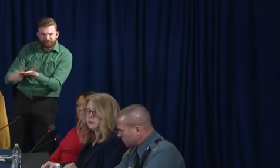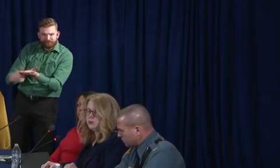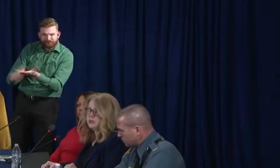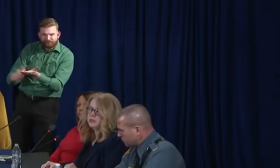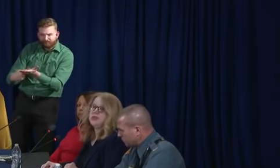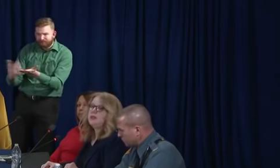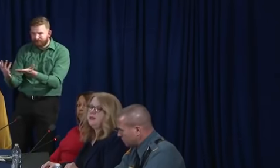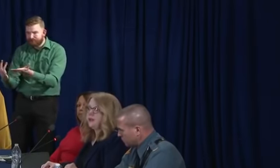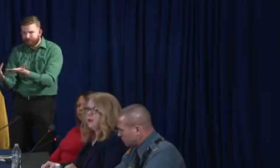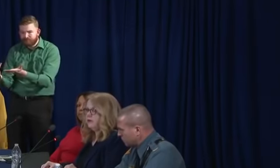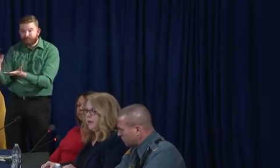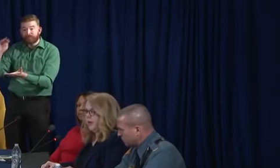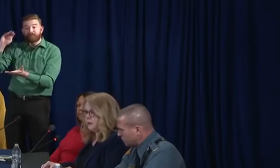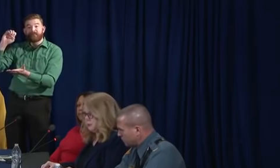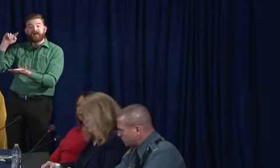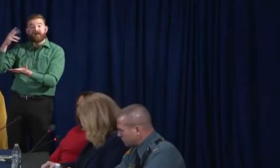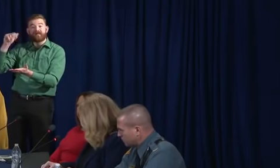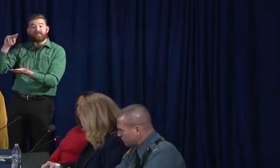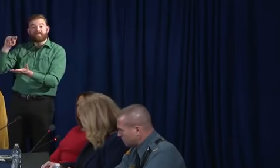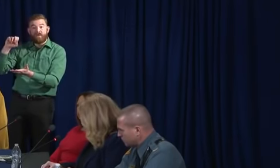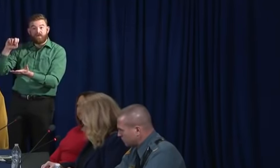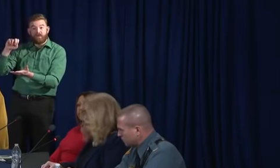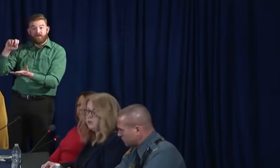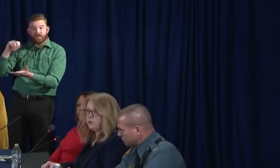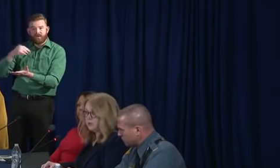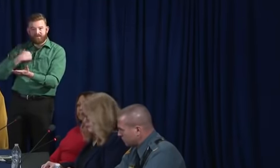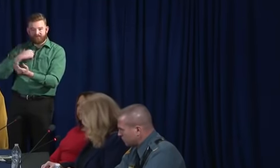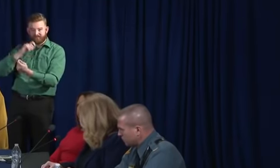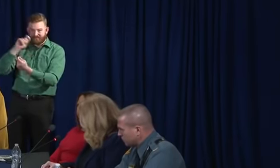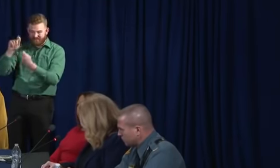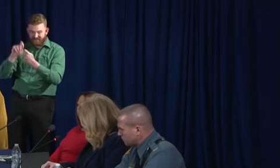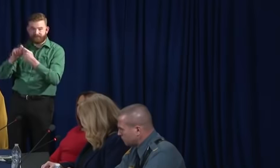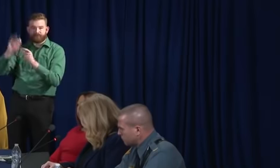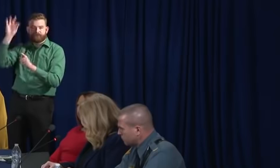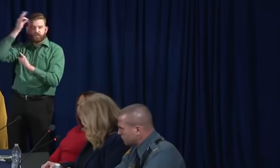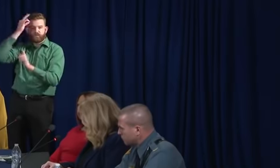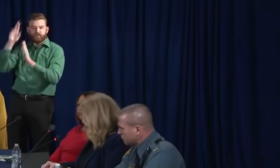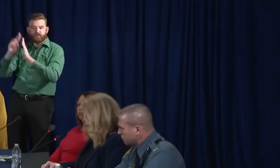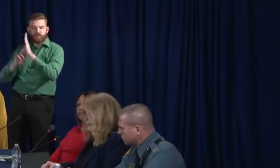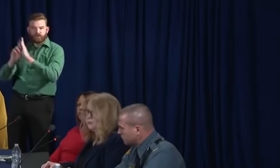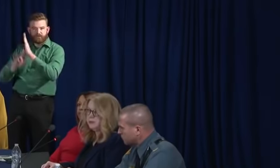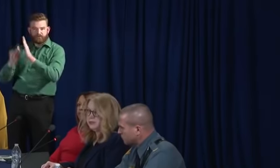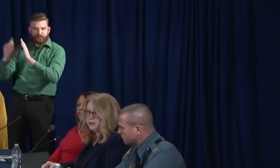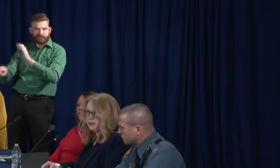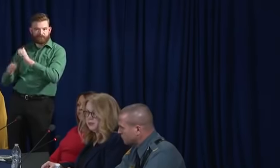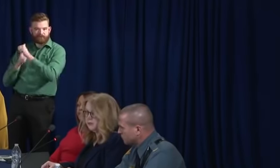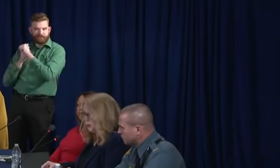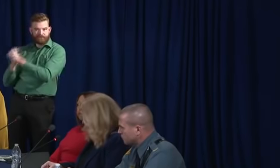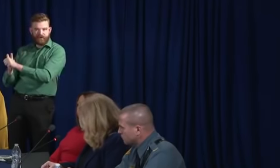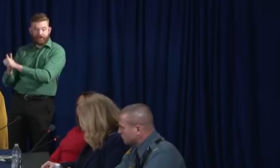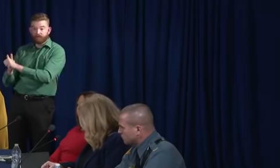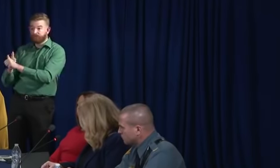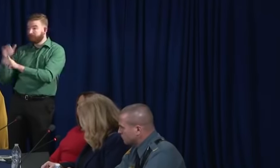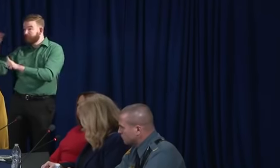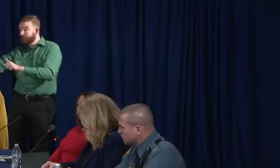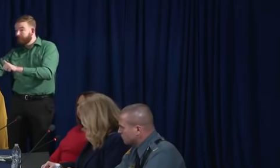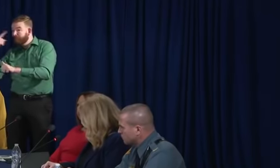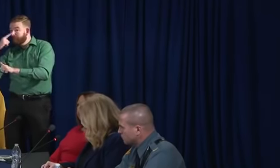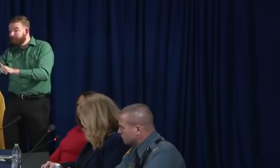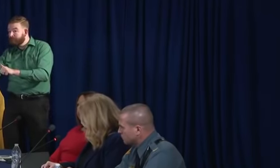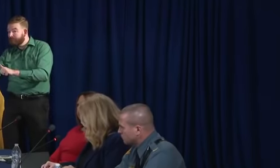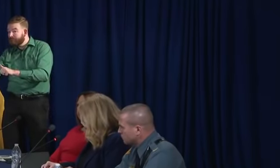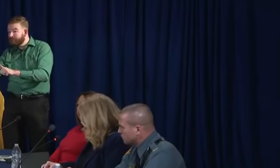federal rules that govern how it's prescribed. We've worked with our federal partners to create some flexibility here for our clinics